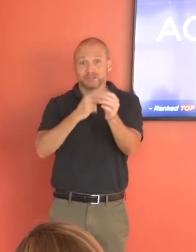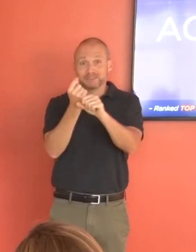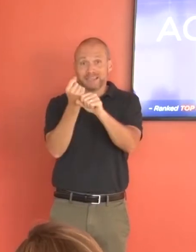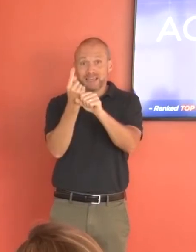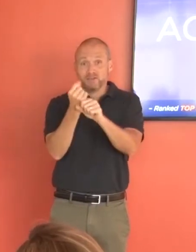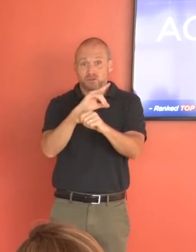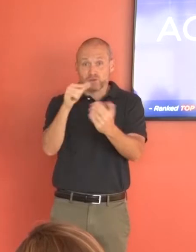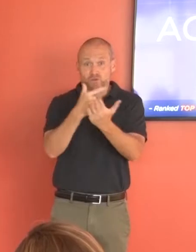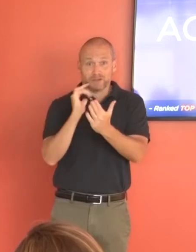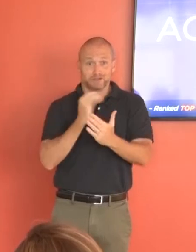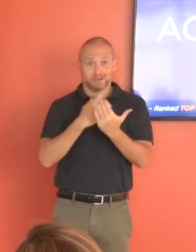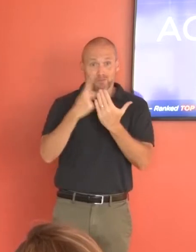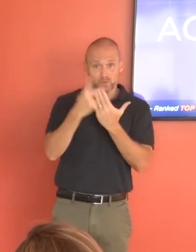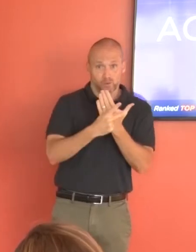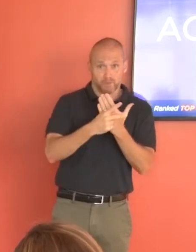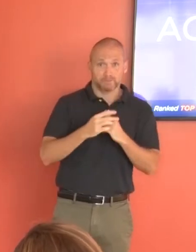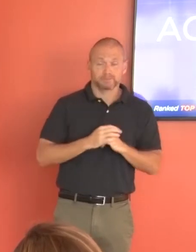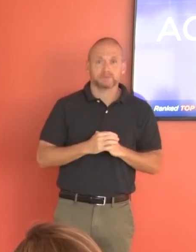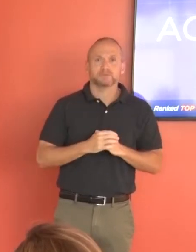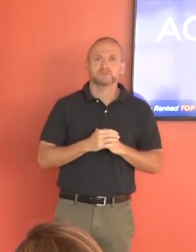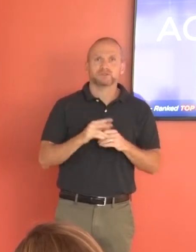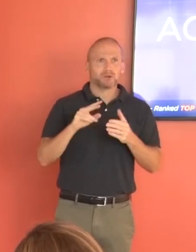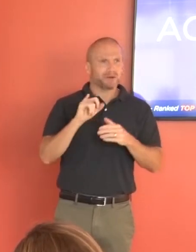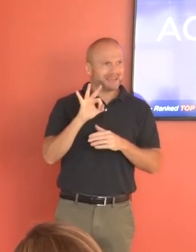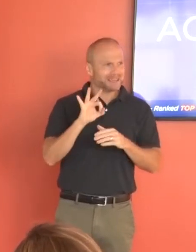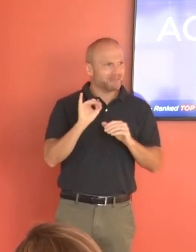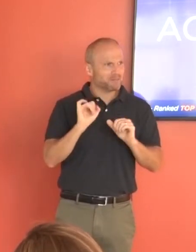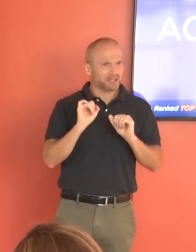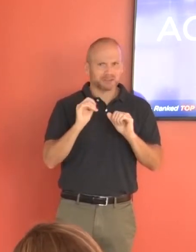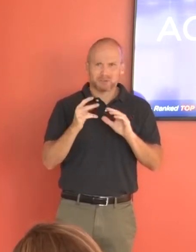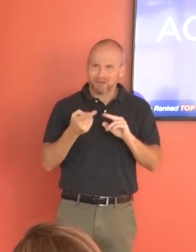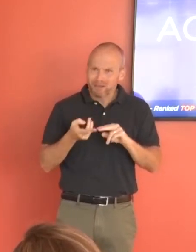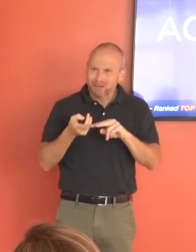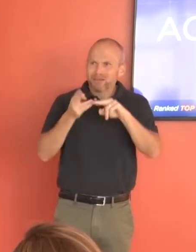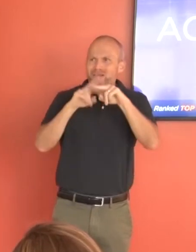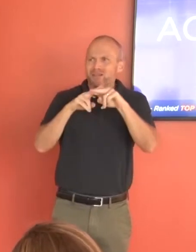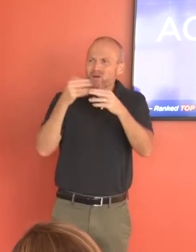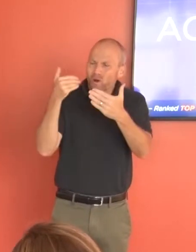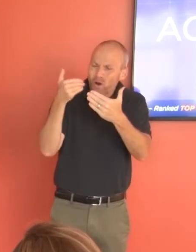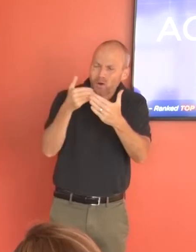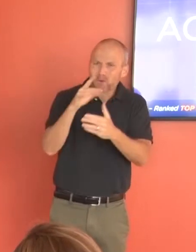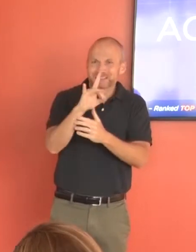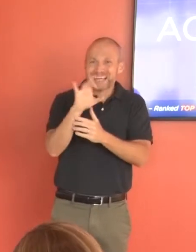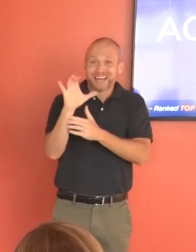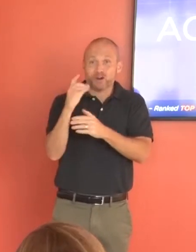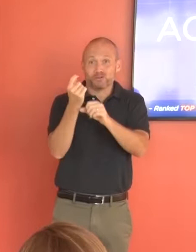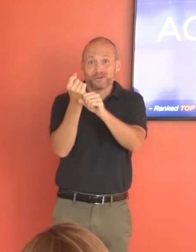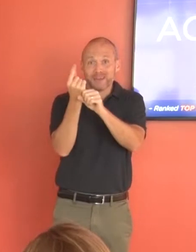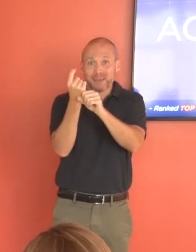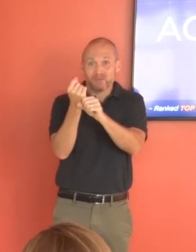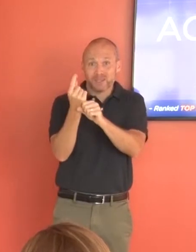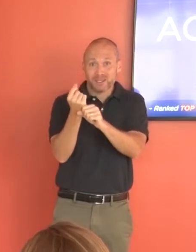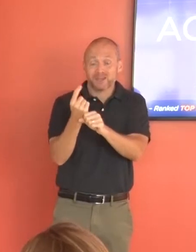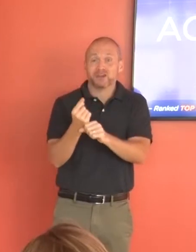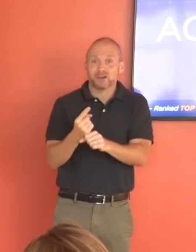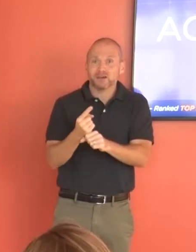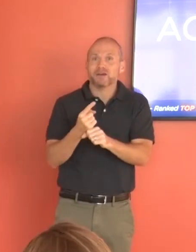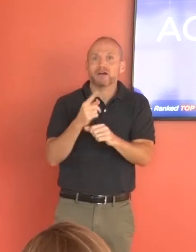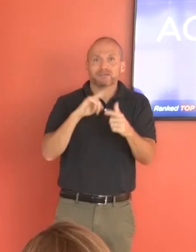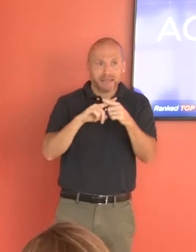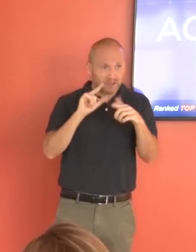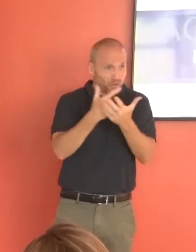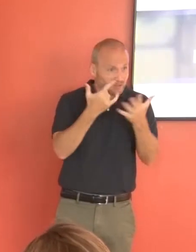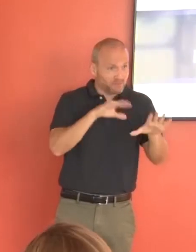year. So that means we can probably almost get it up to 800 per year. Going into our hospitals,